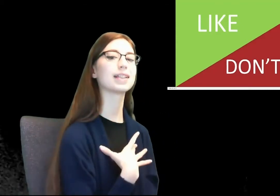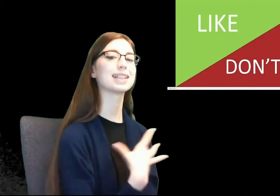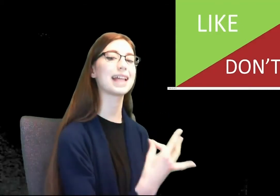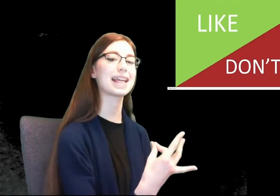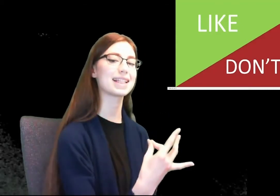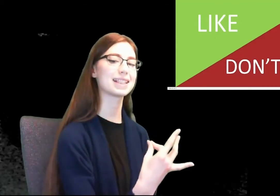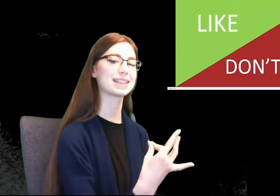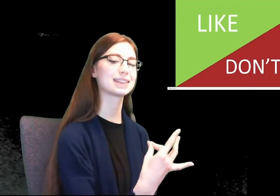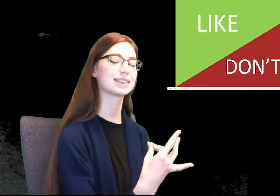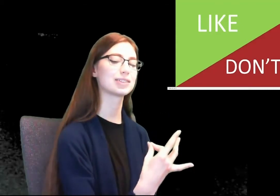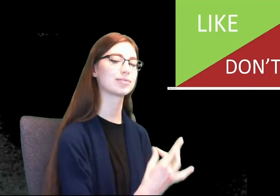Like.